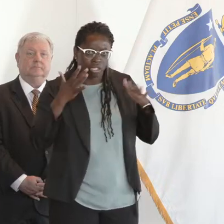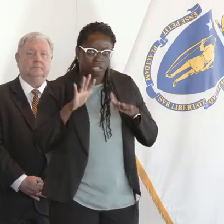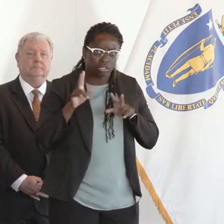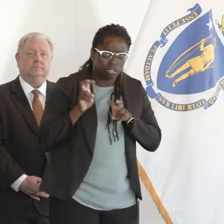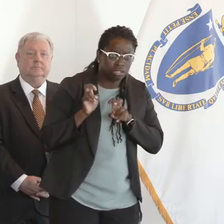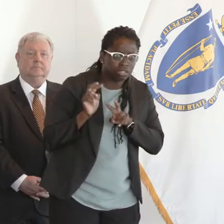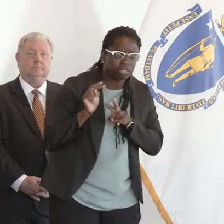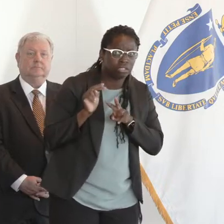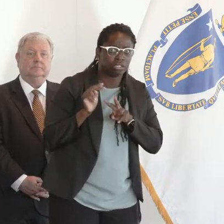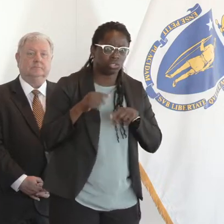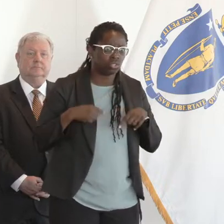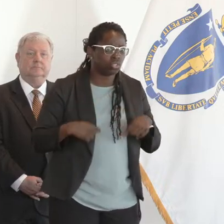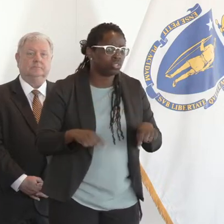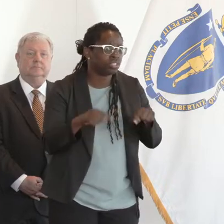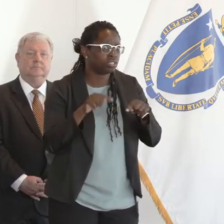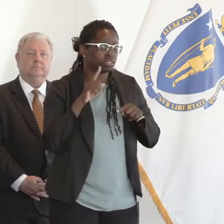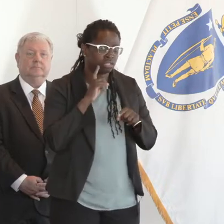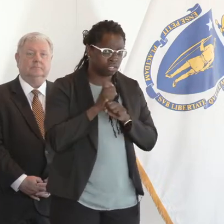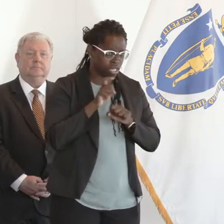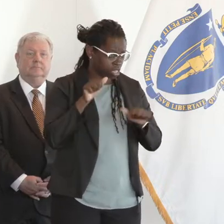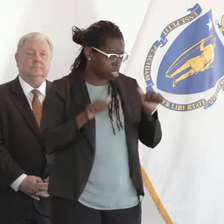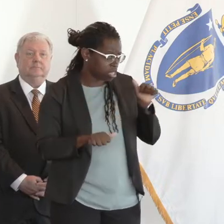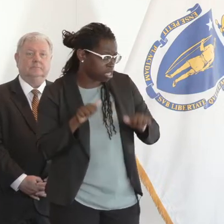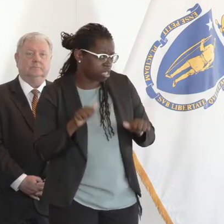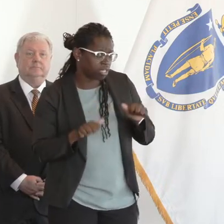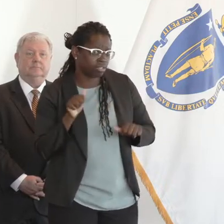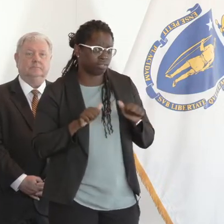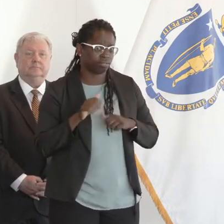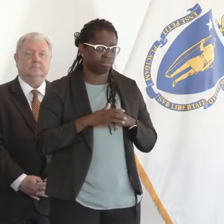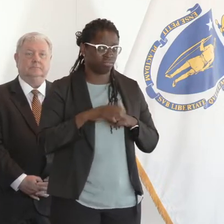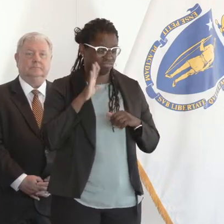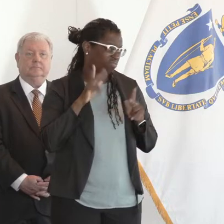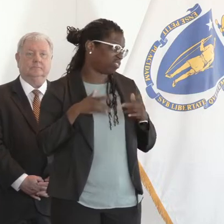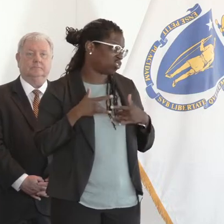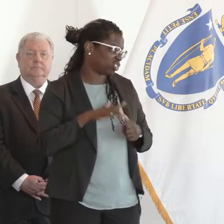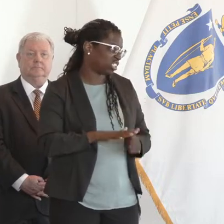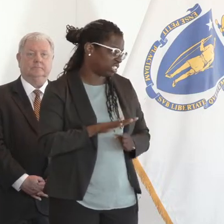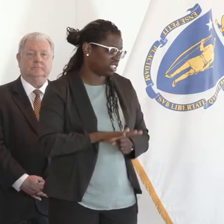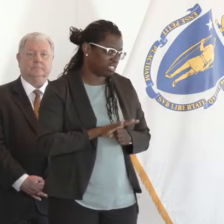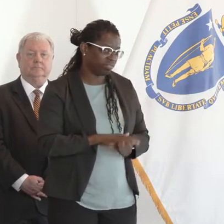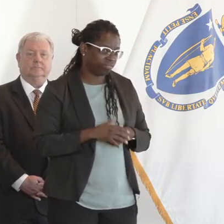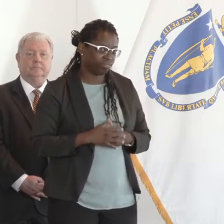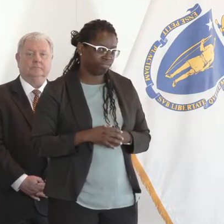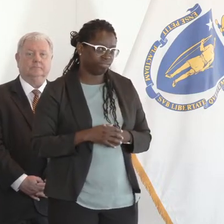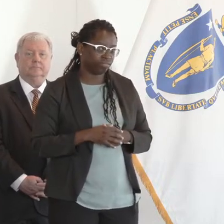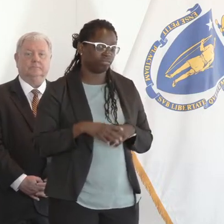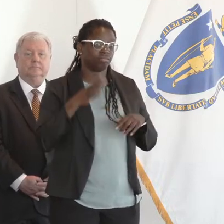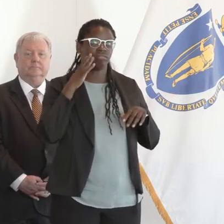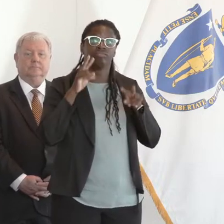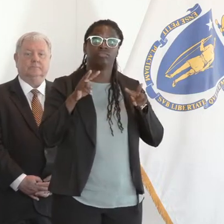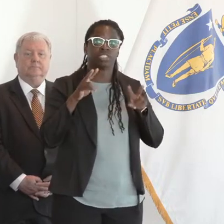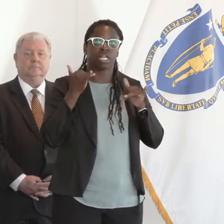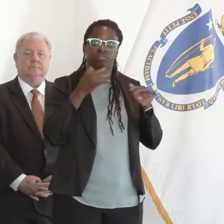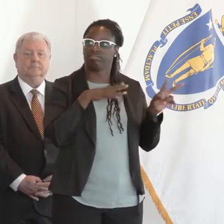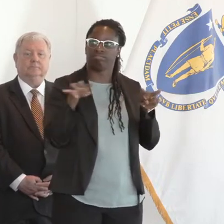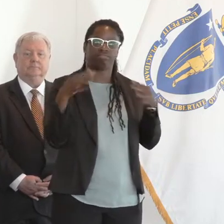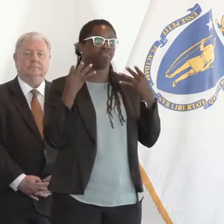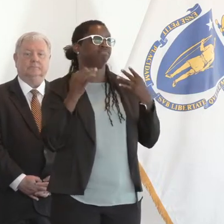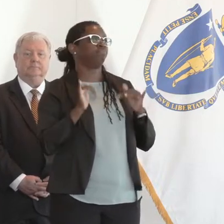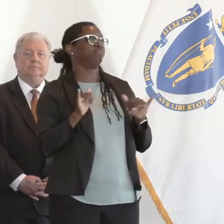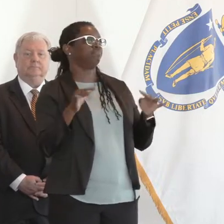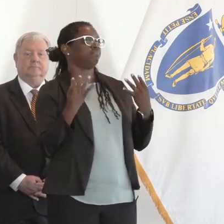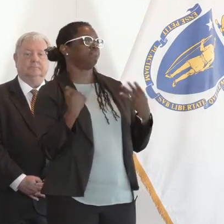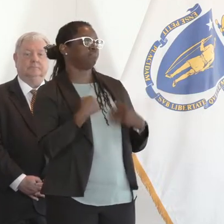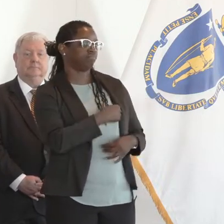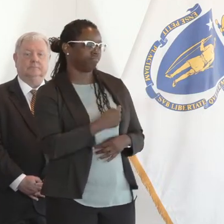time of uncertainty, and are indeed stressed. And they look to us. They look to us to navigate this important